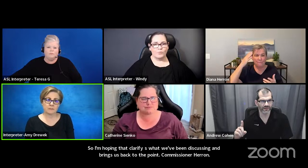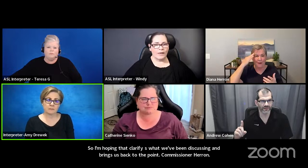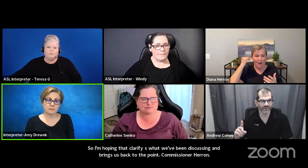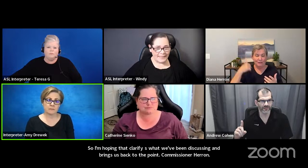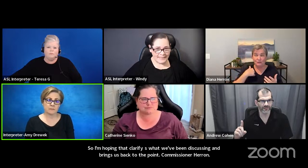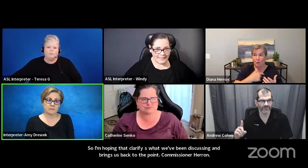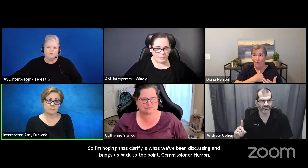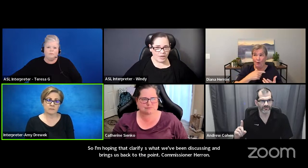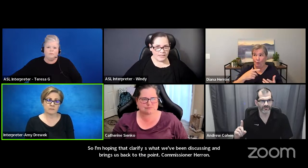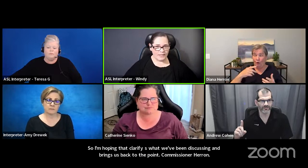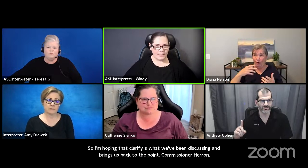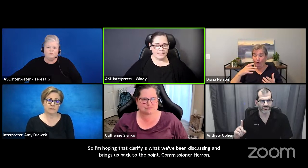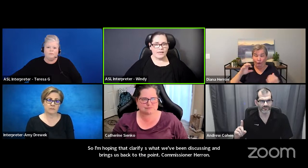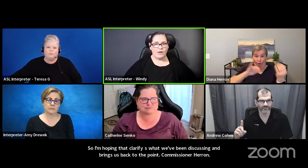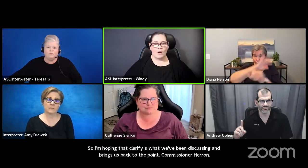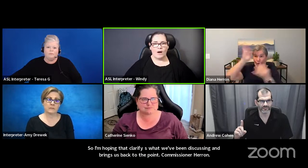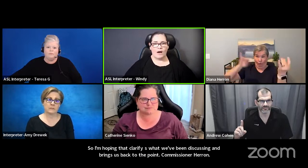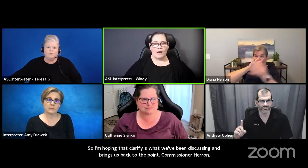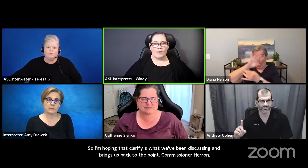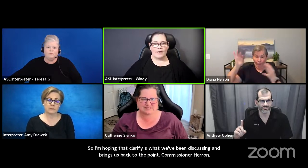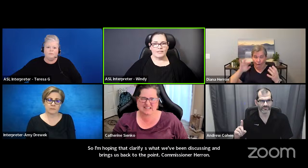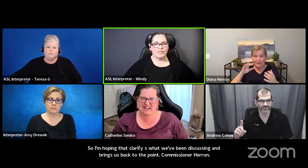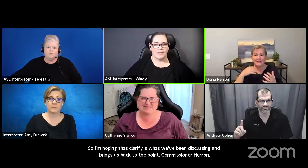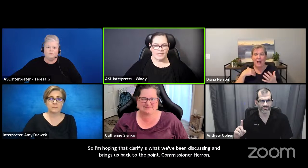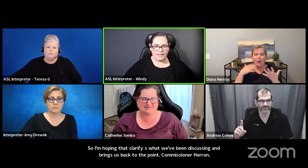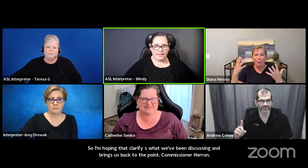I'm not recommending a process.